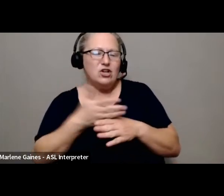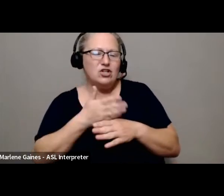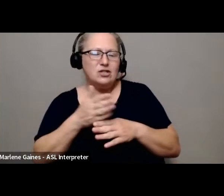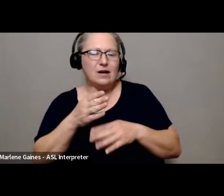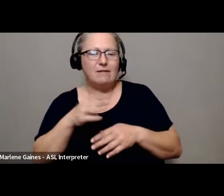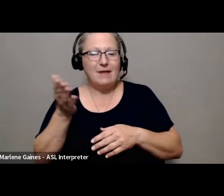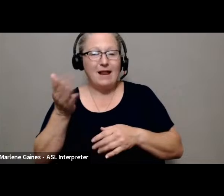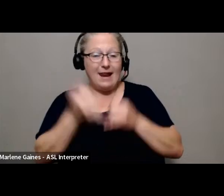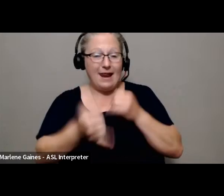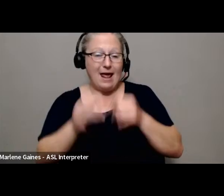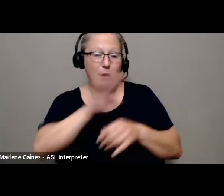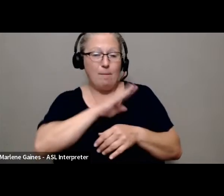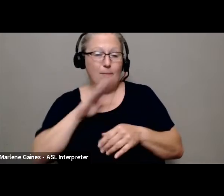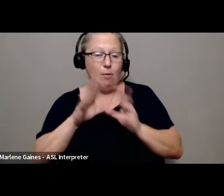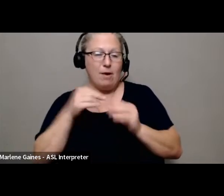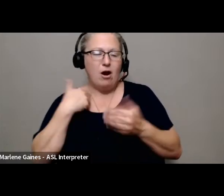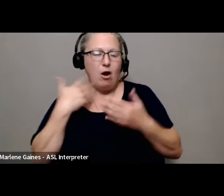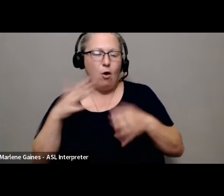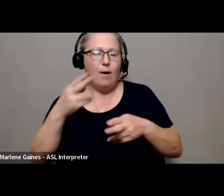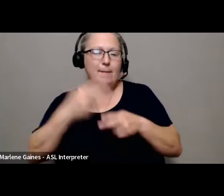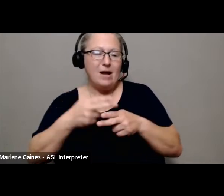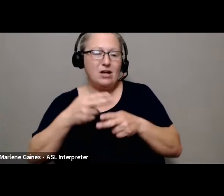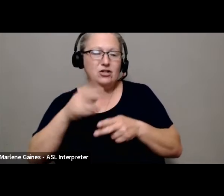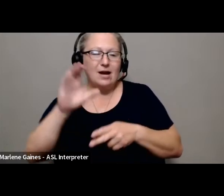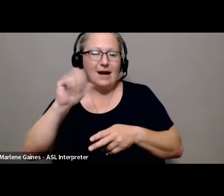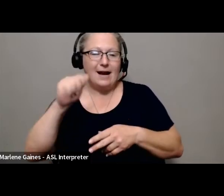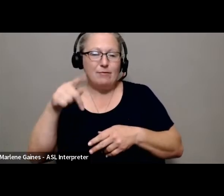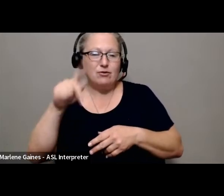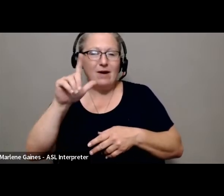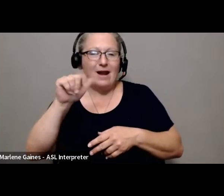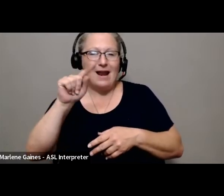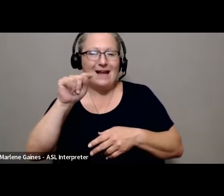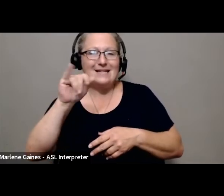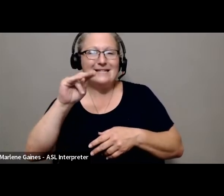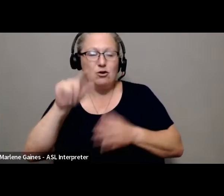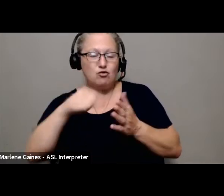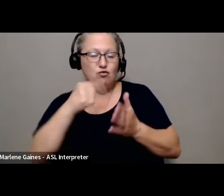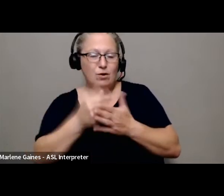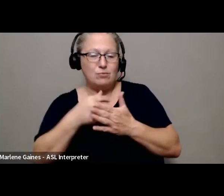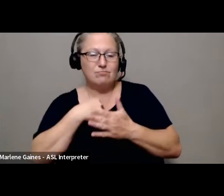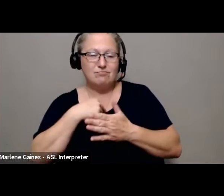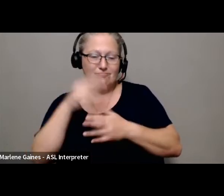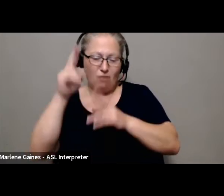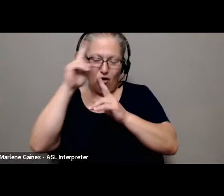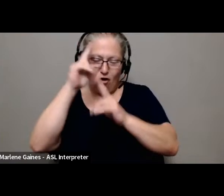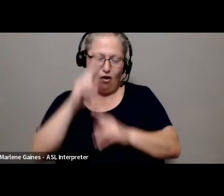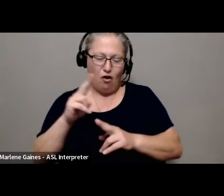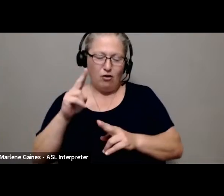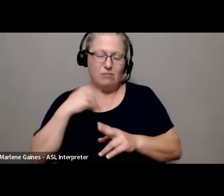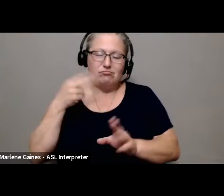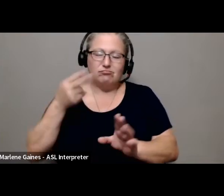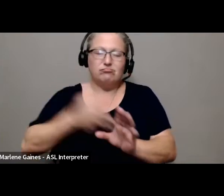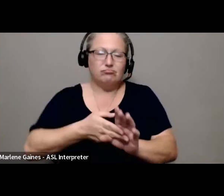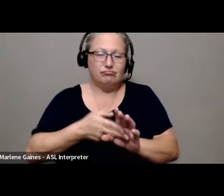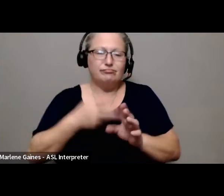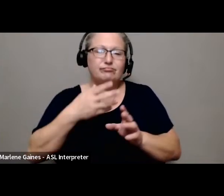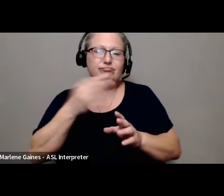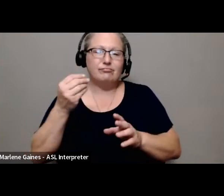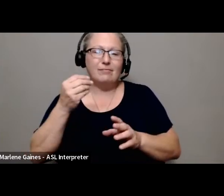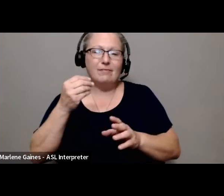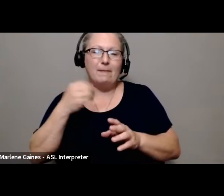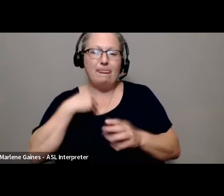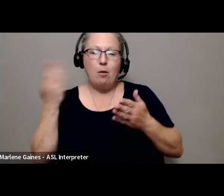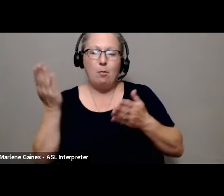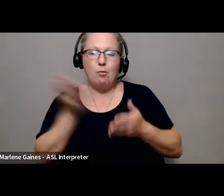know at the last board meeting, I had already mentioned about the Capuchino Latino graduation that I was honored to be part of. And that was, I brought my